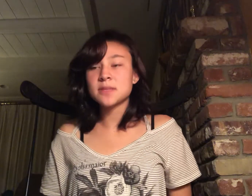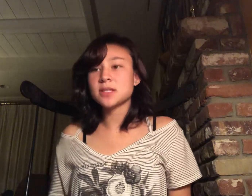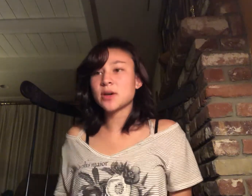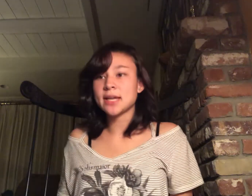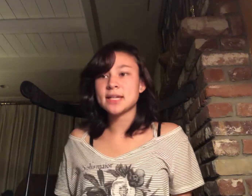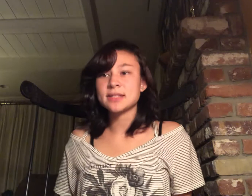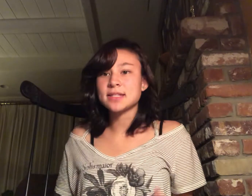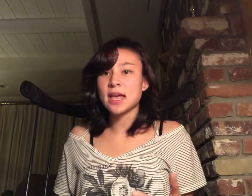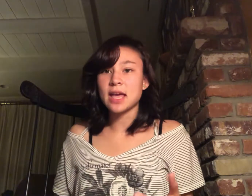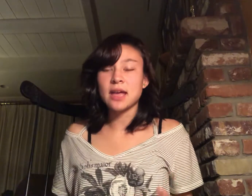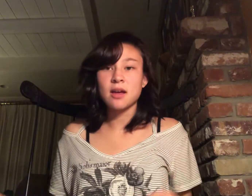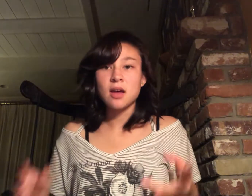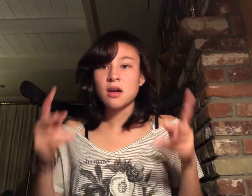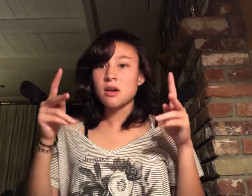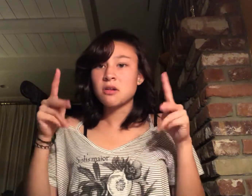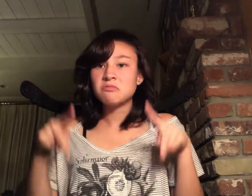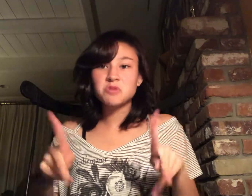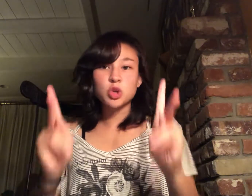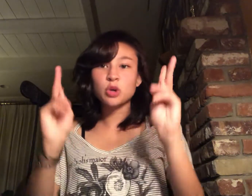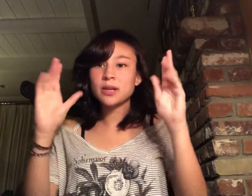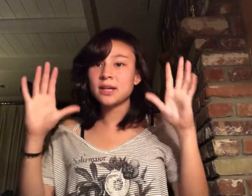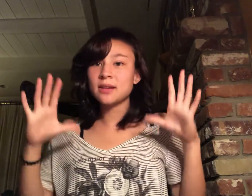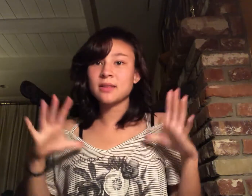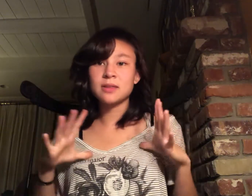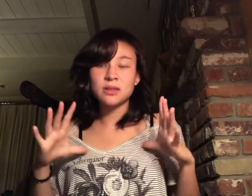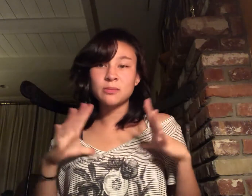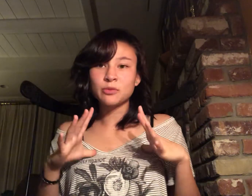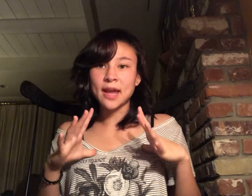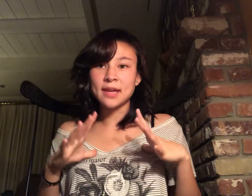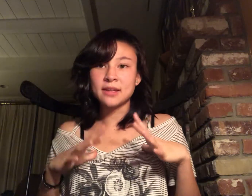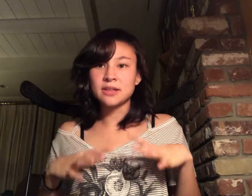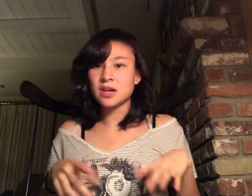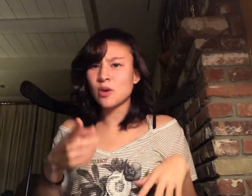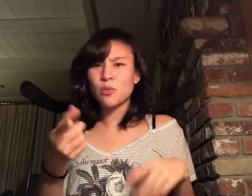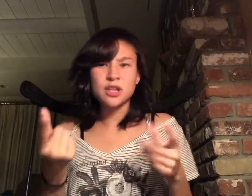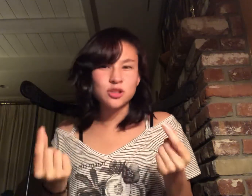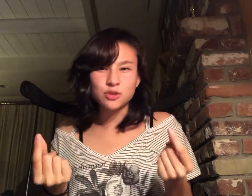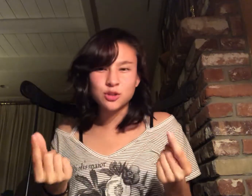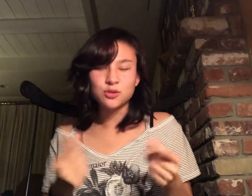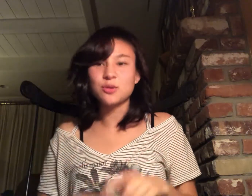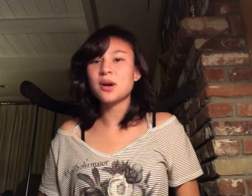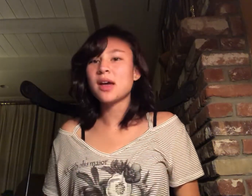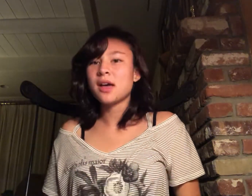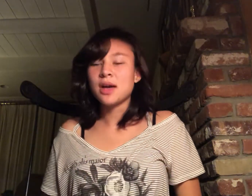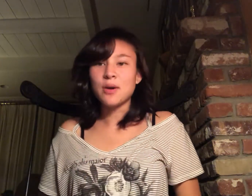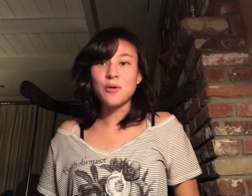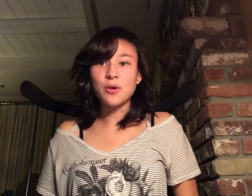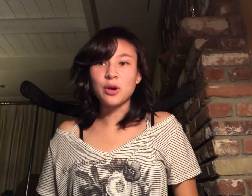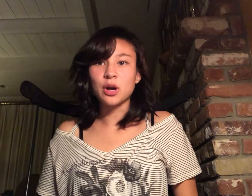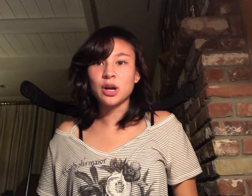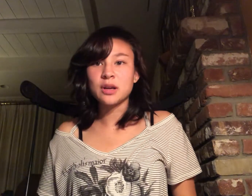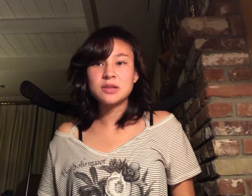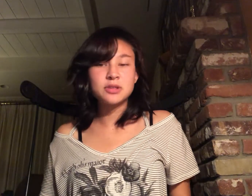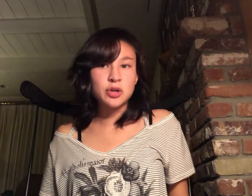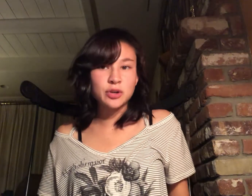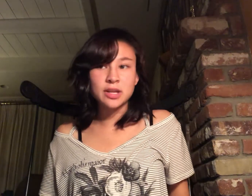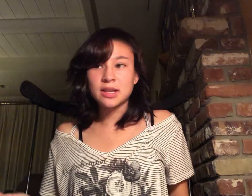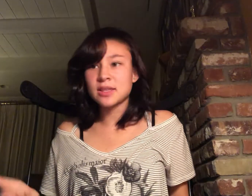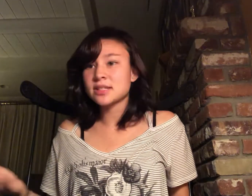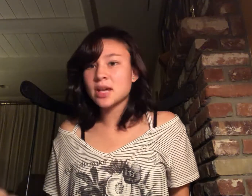So I can say, during the break, what did you do? Or during the